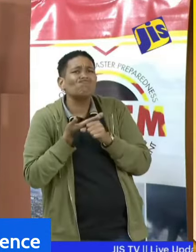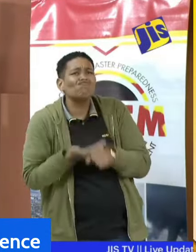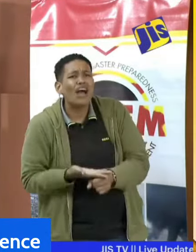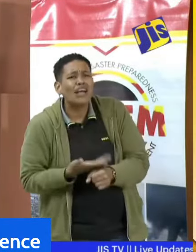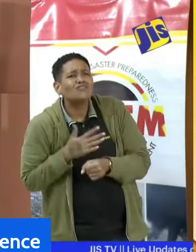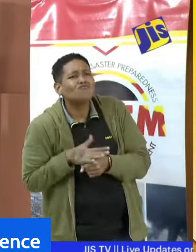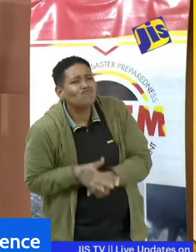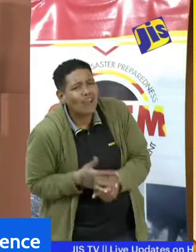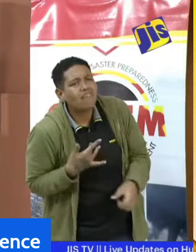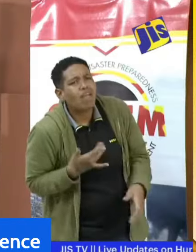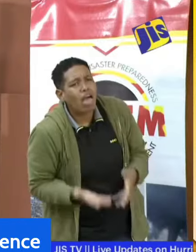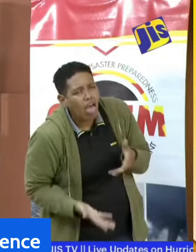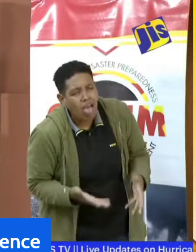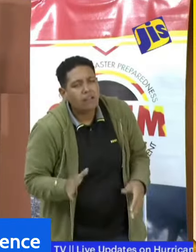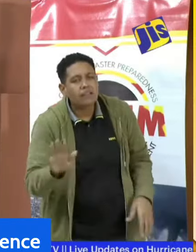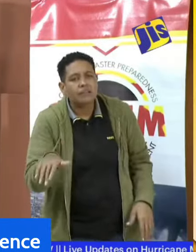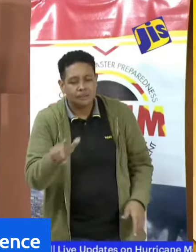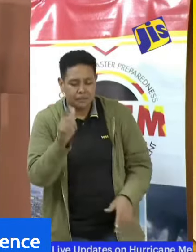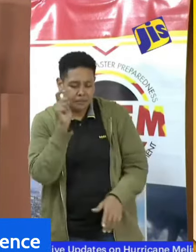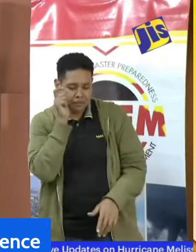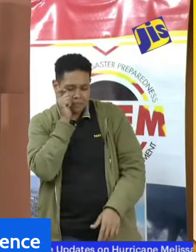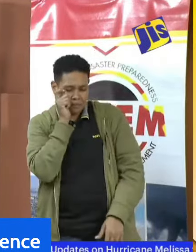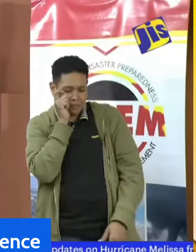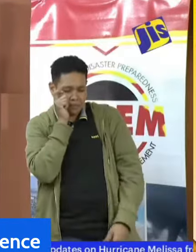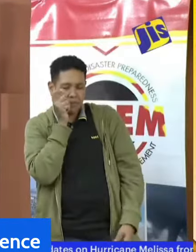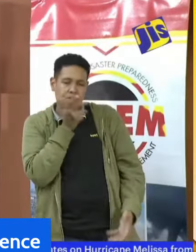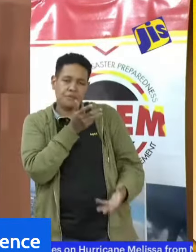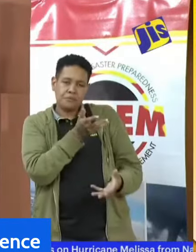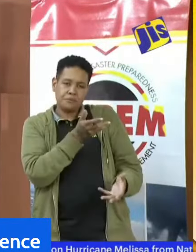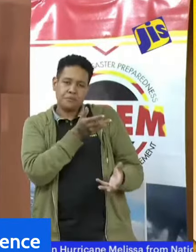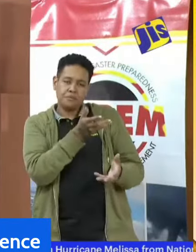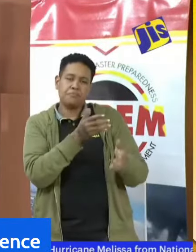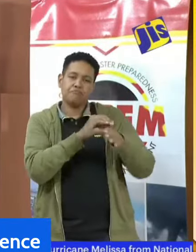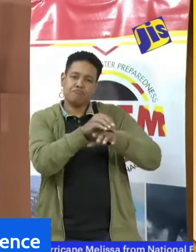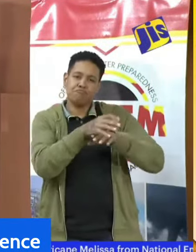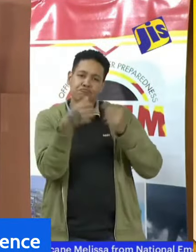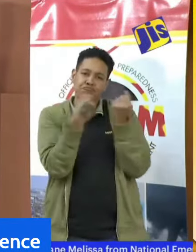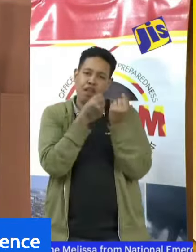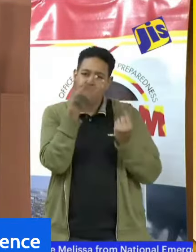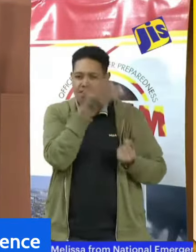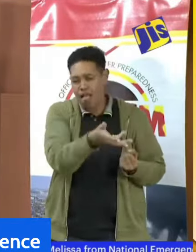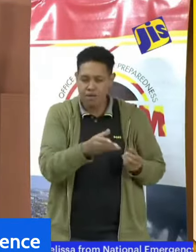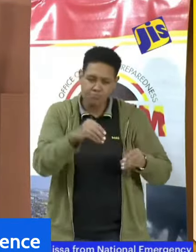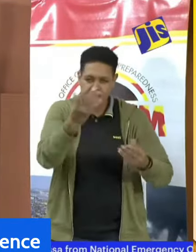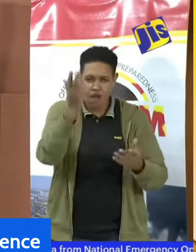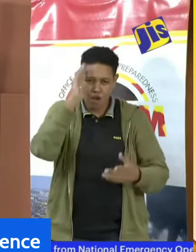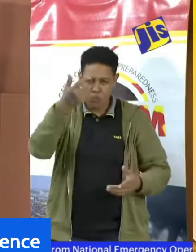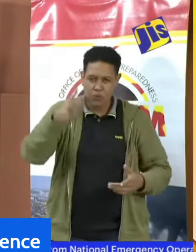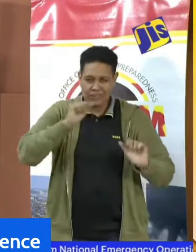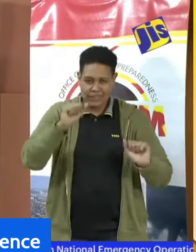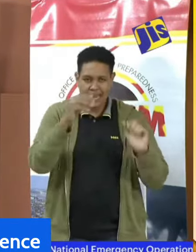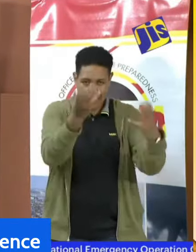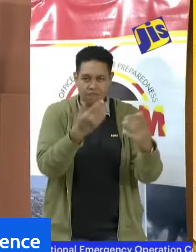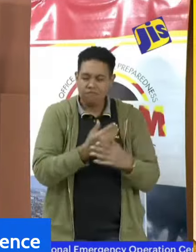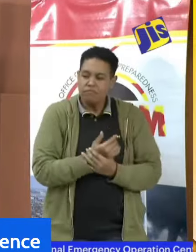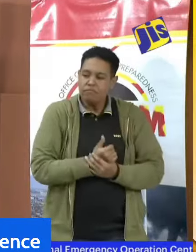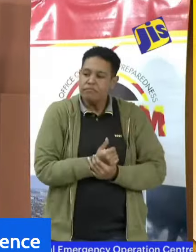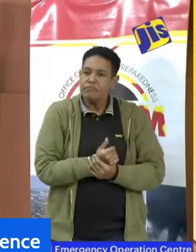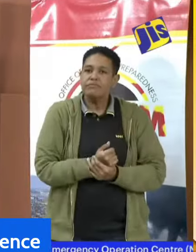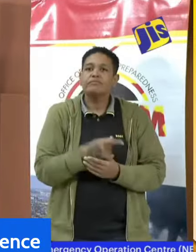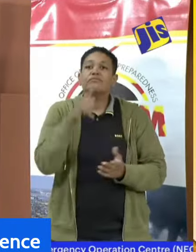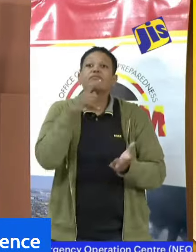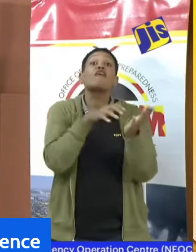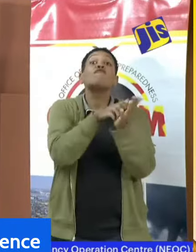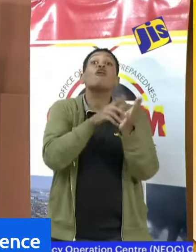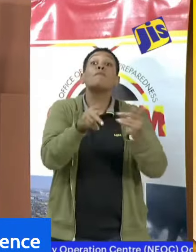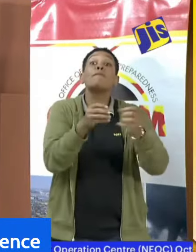members manning those lines on standby, and we'll provide whatever support that we can give. There are